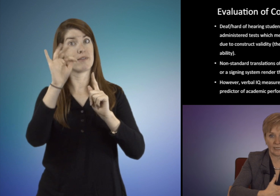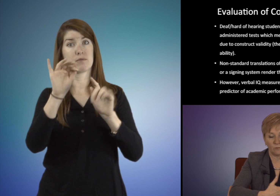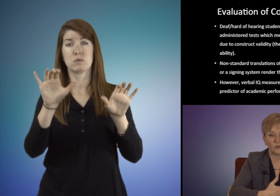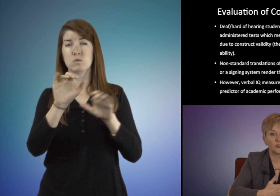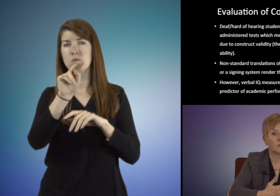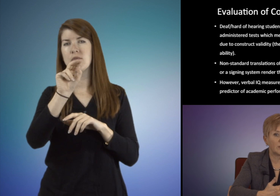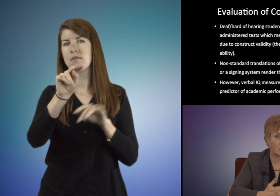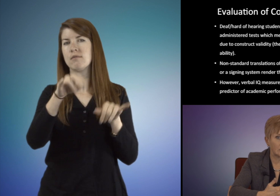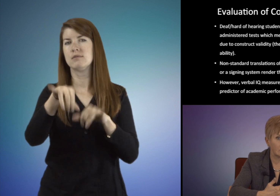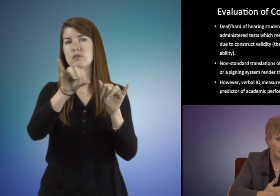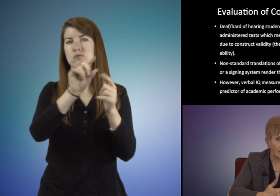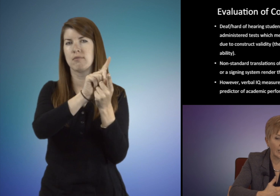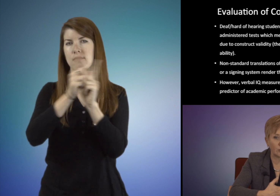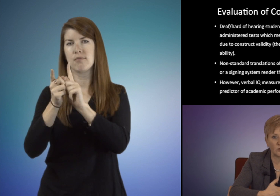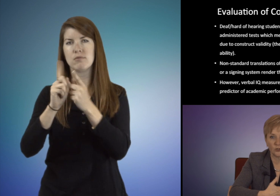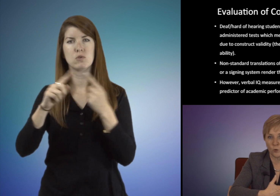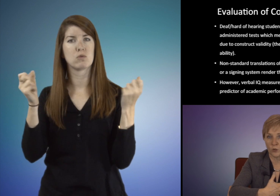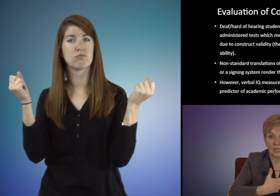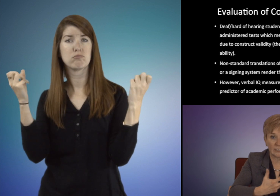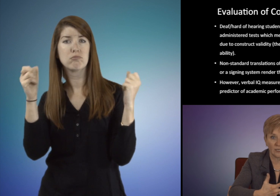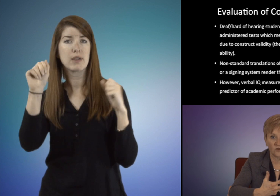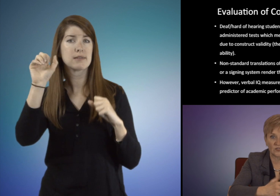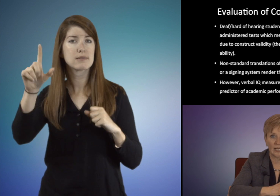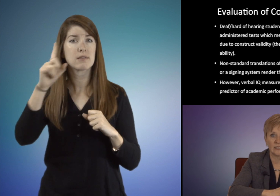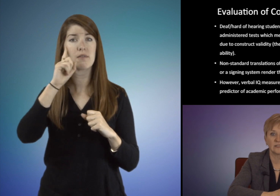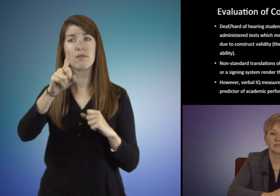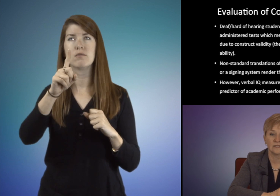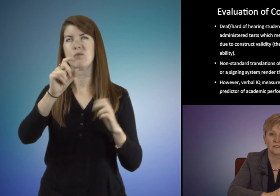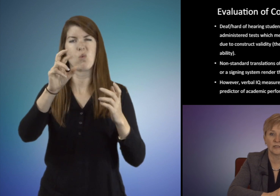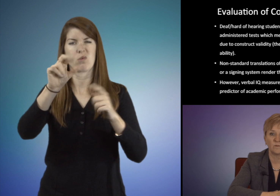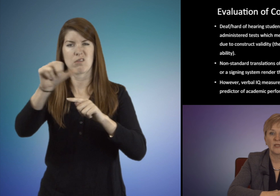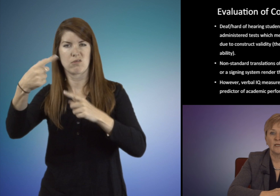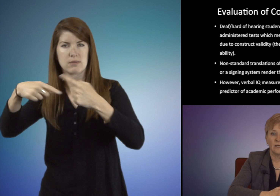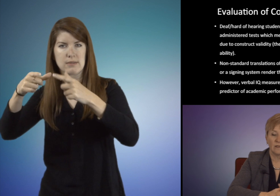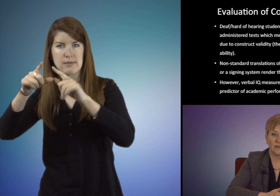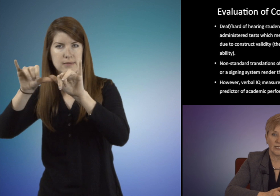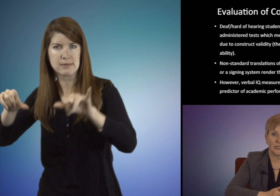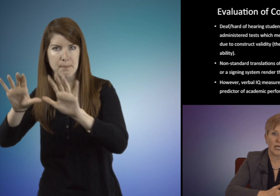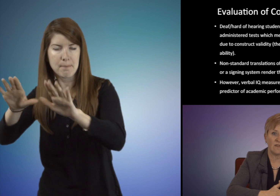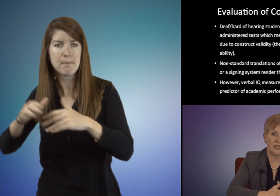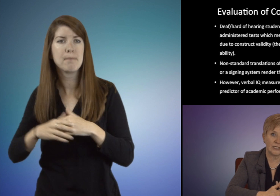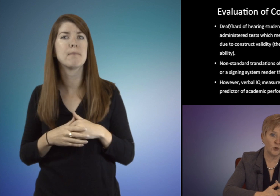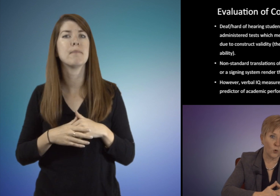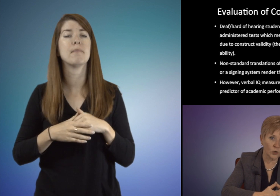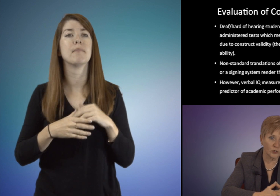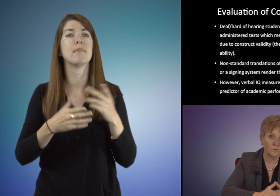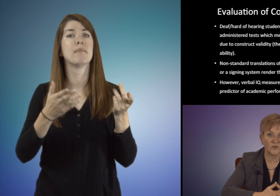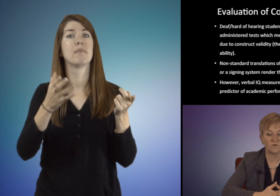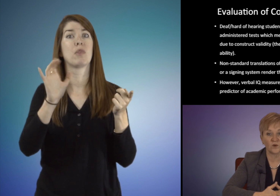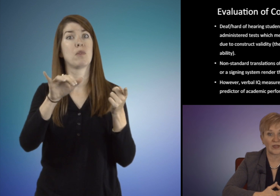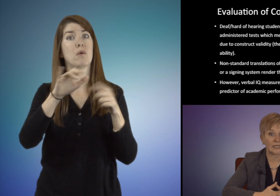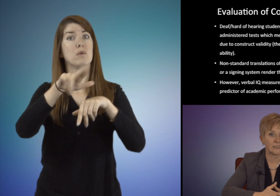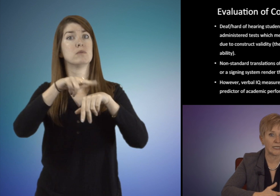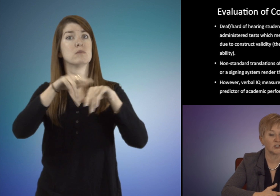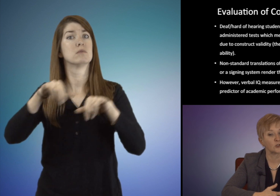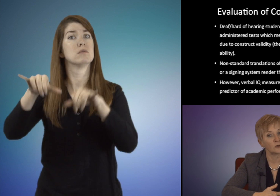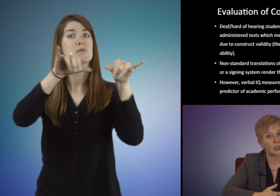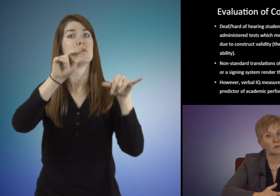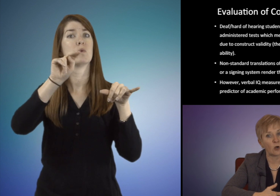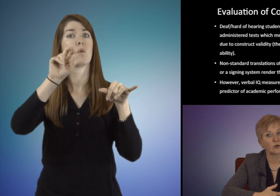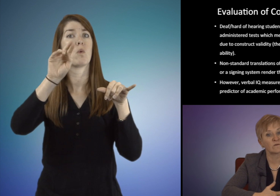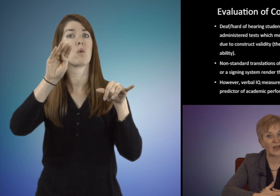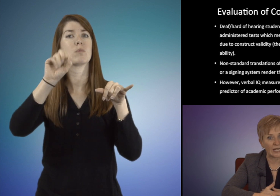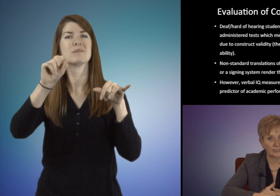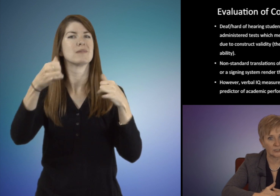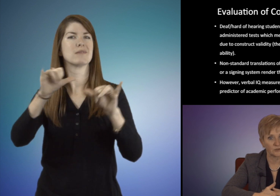for example, into American Sign Language or another signing system, then the norms for that test are